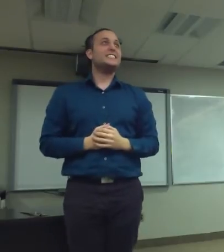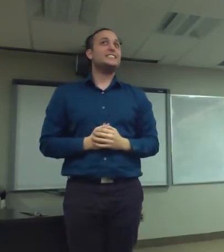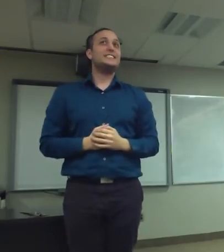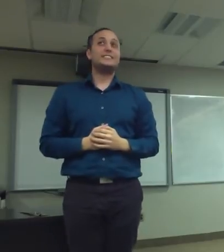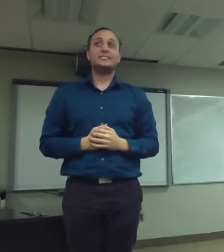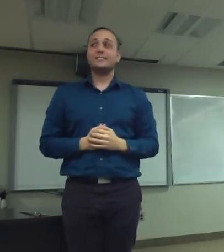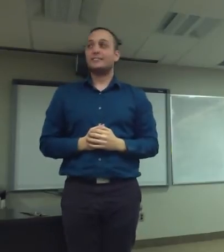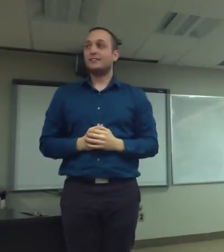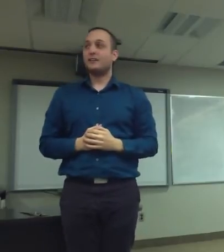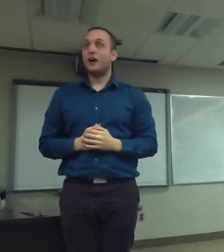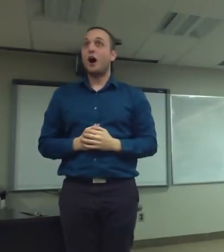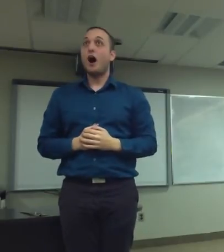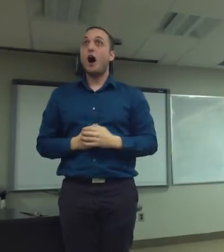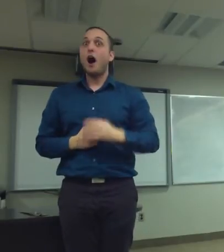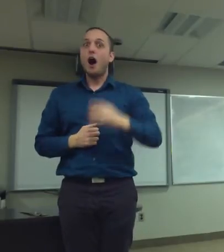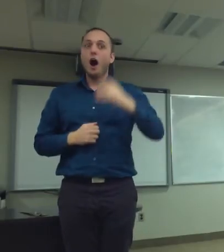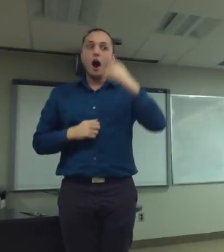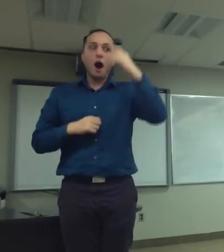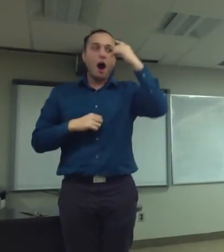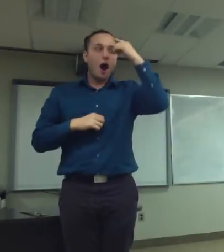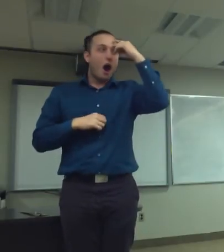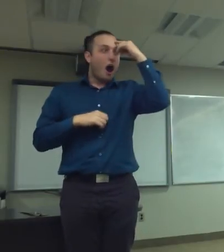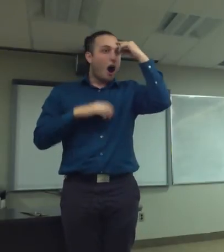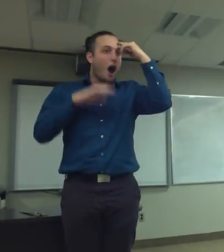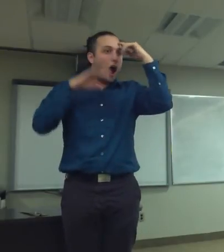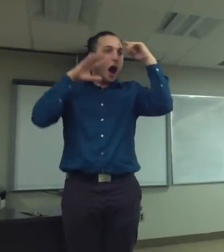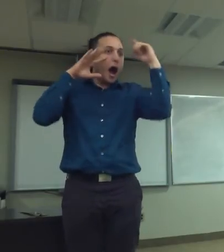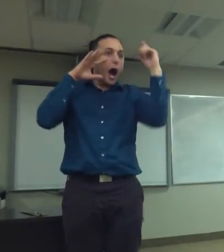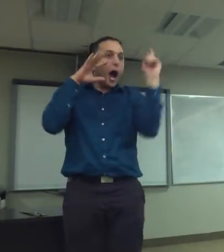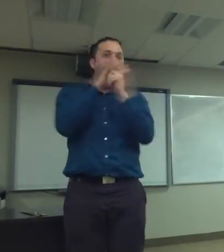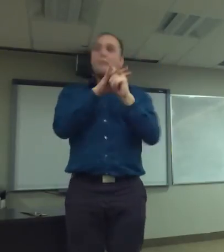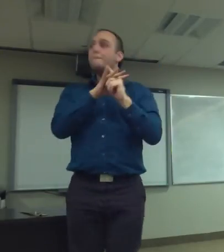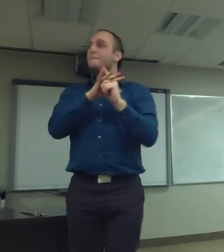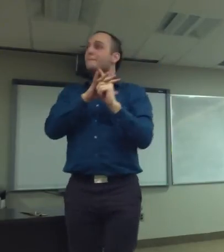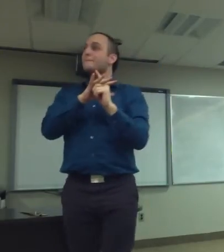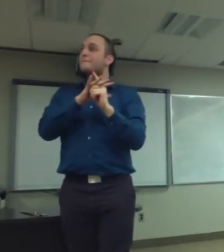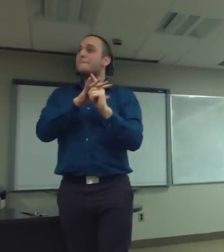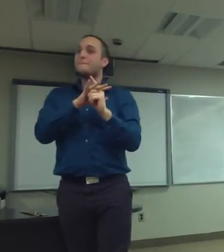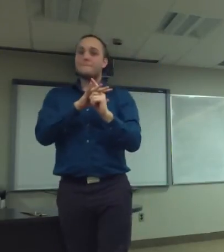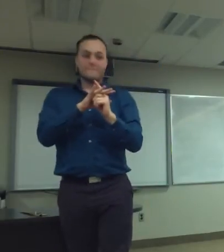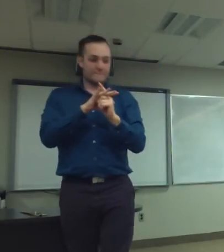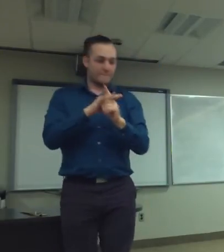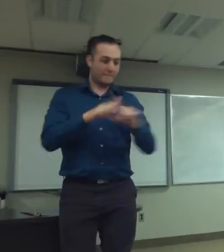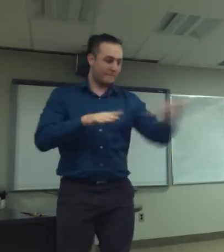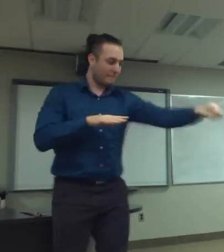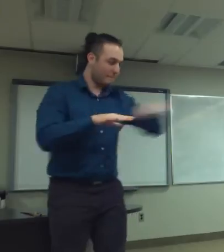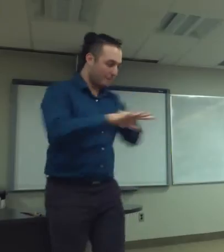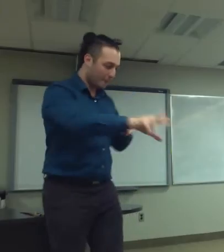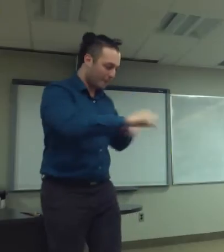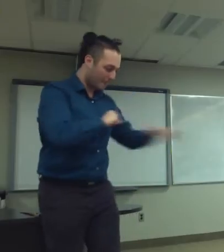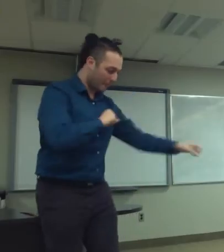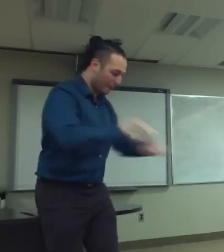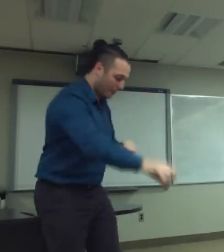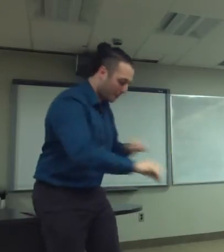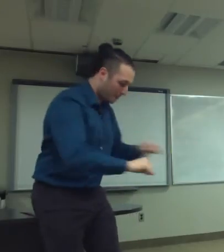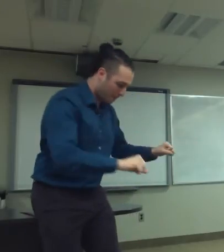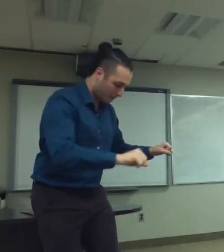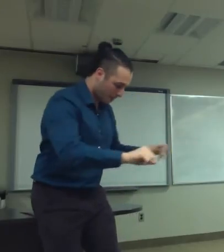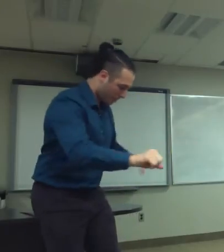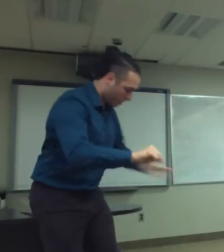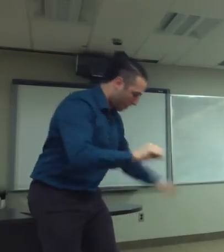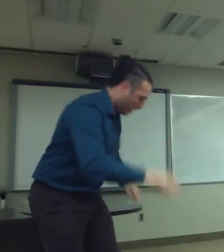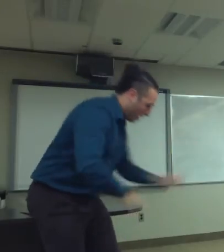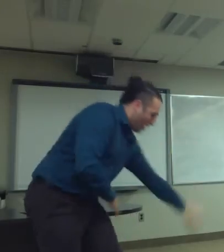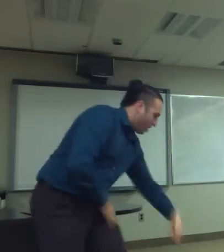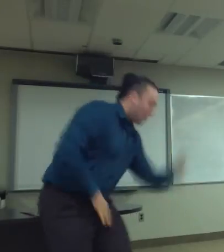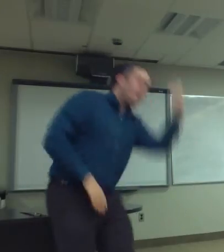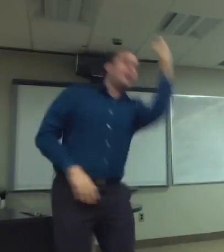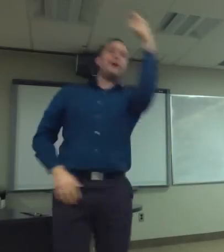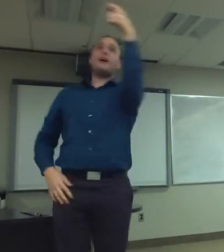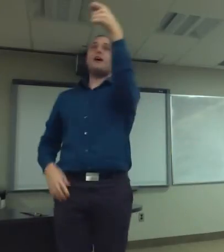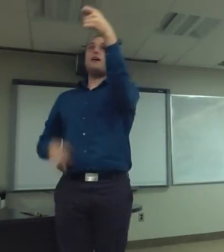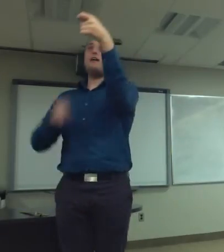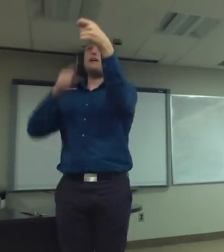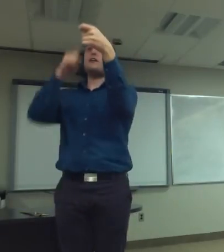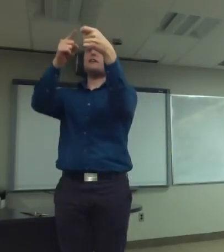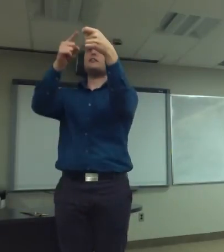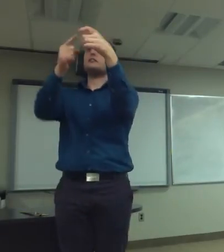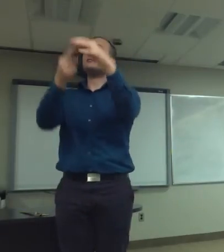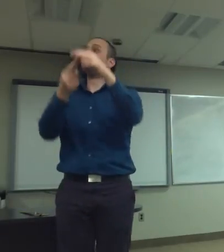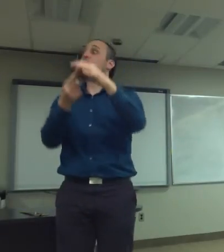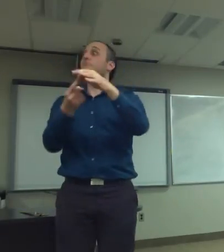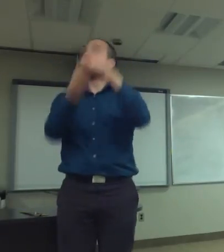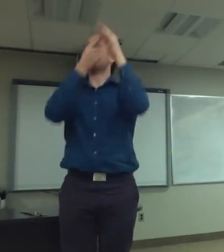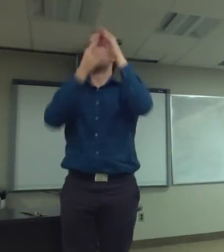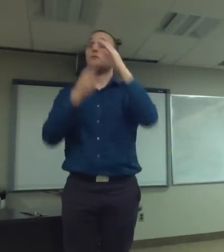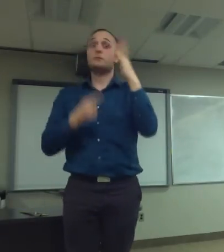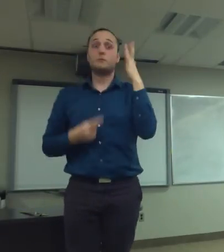Then she had a wonderful idea. She reached all the way down into the bottom of her coloring markers and got a special colored